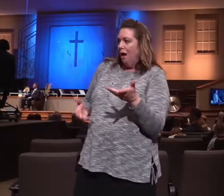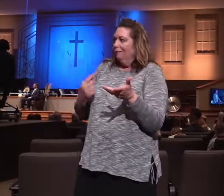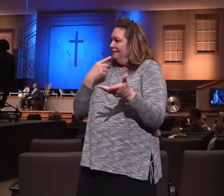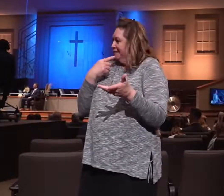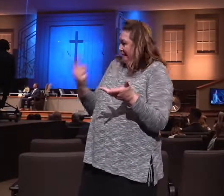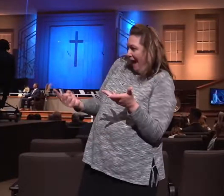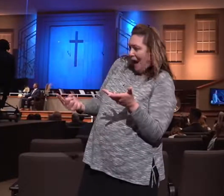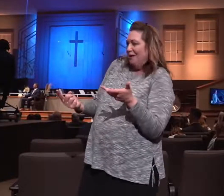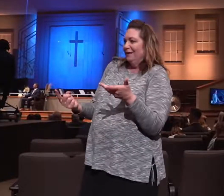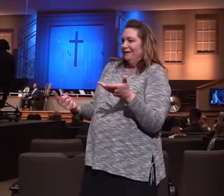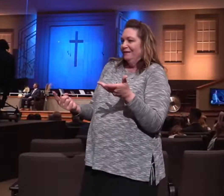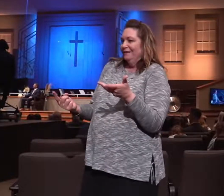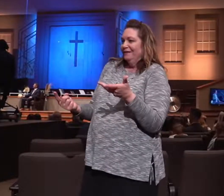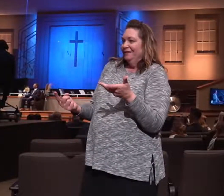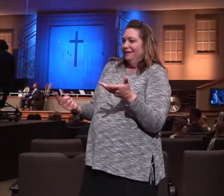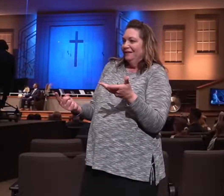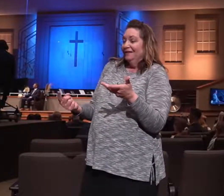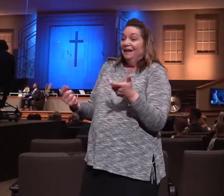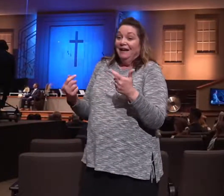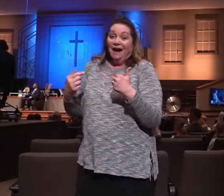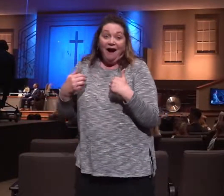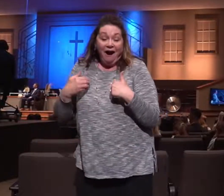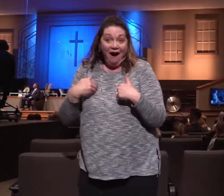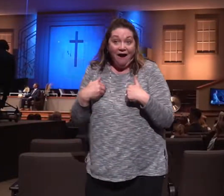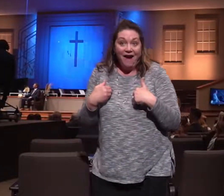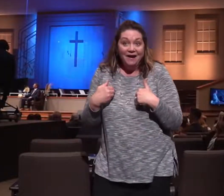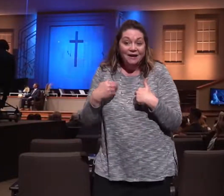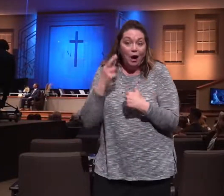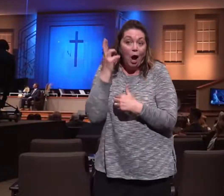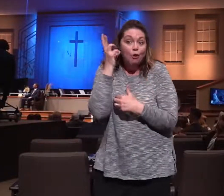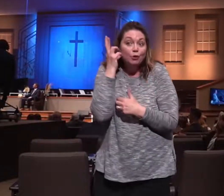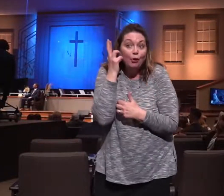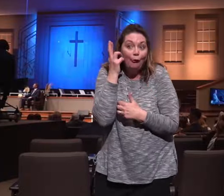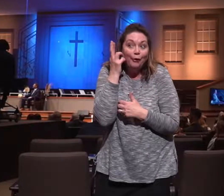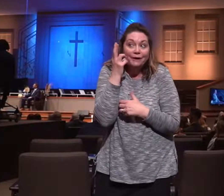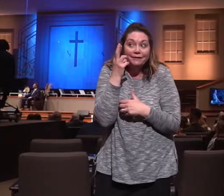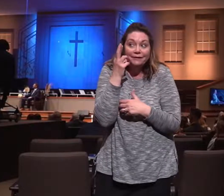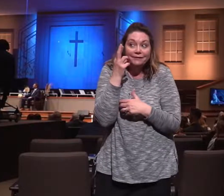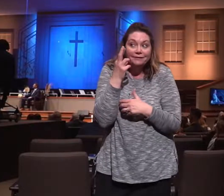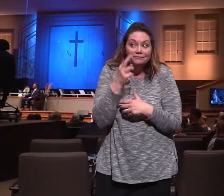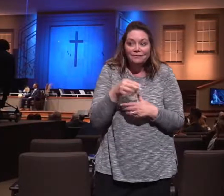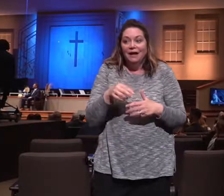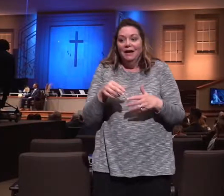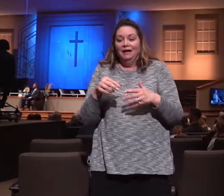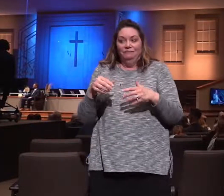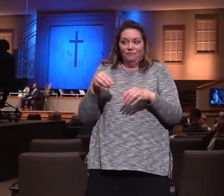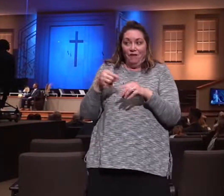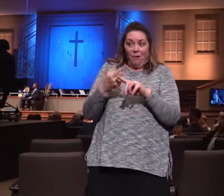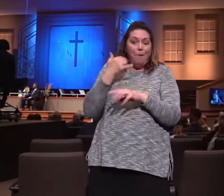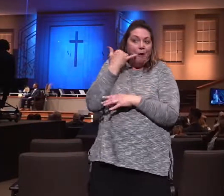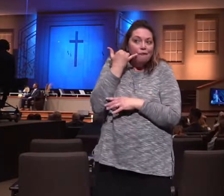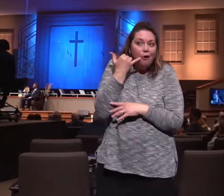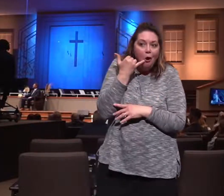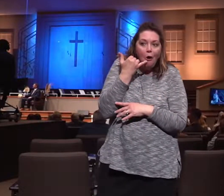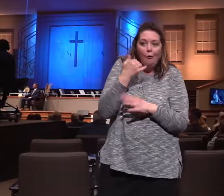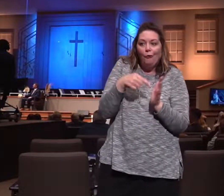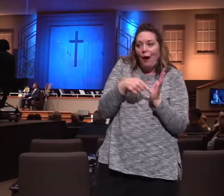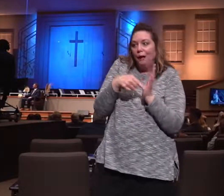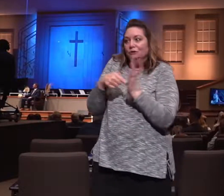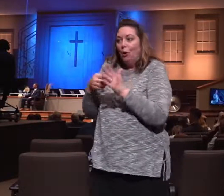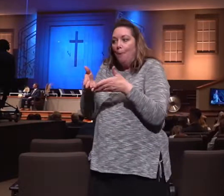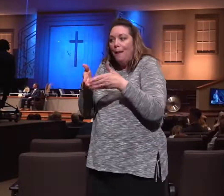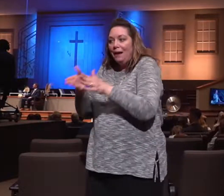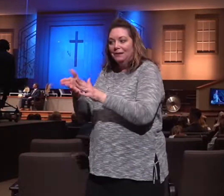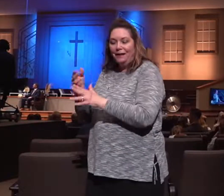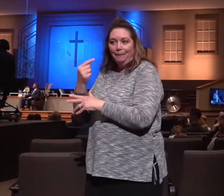for you, because I had kind of secretly snuck my phone into my pocket because I knew he'd want to hear. And I played the recording of her talking to me a little